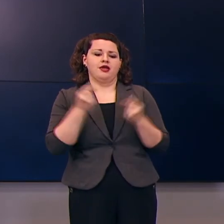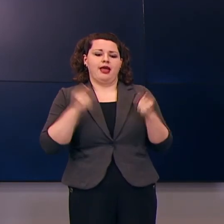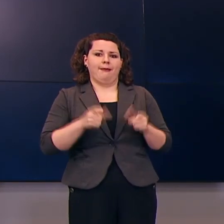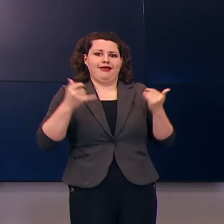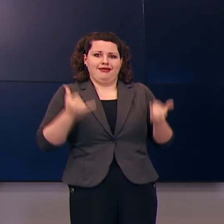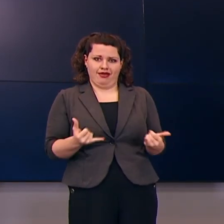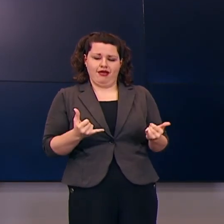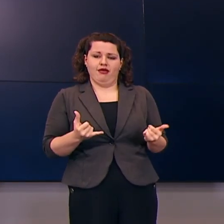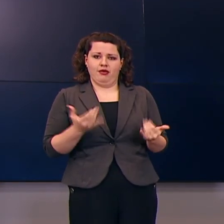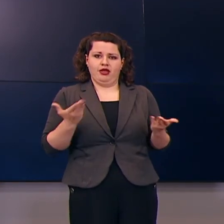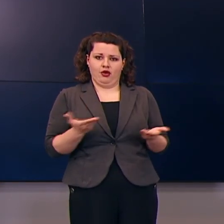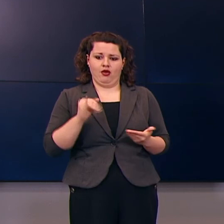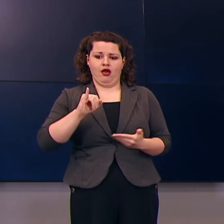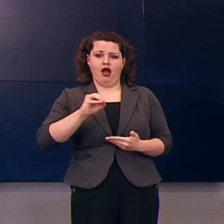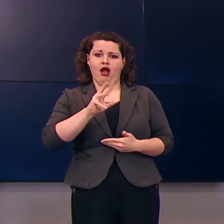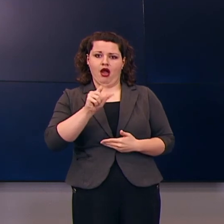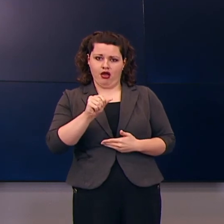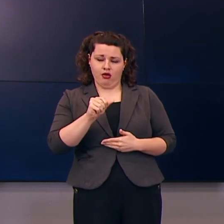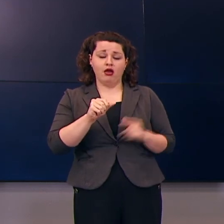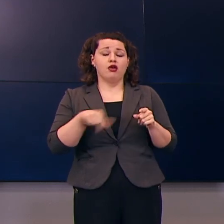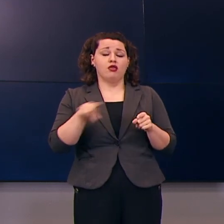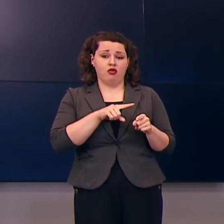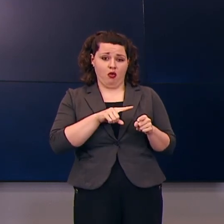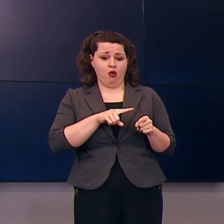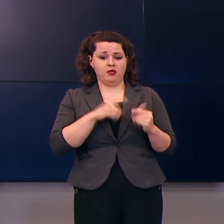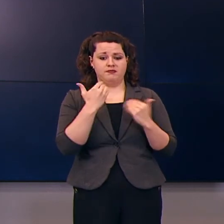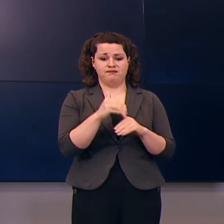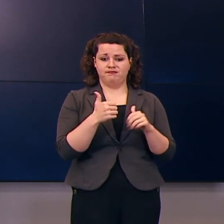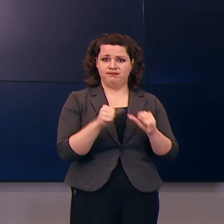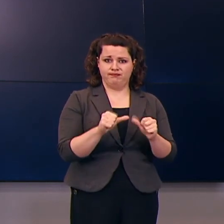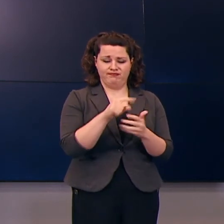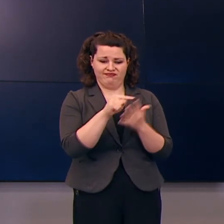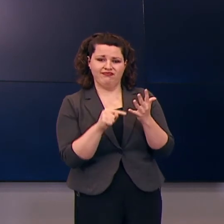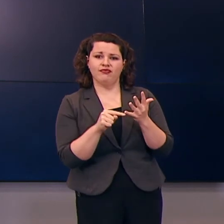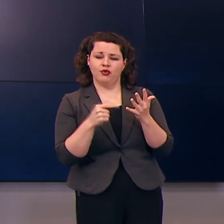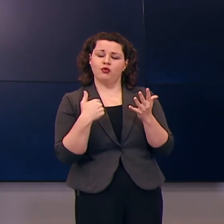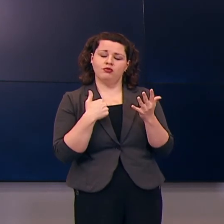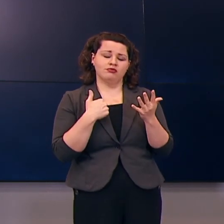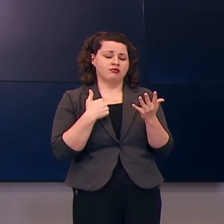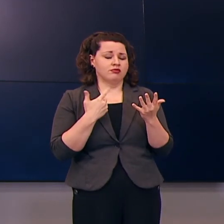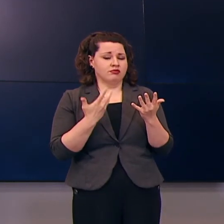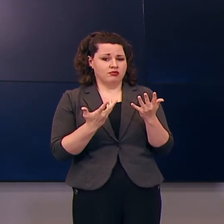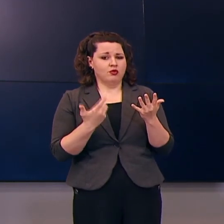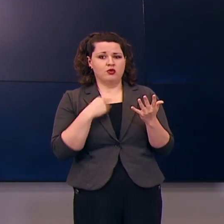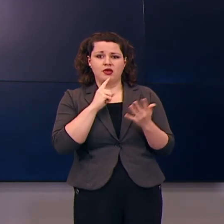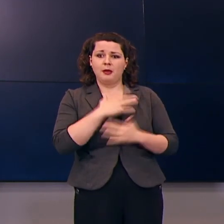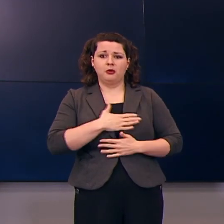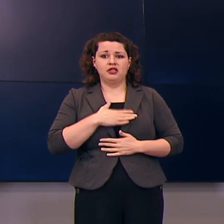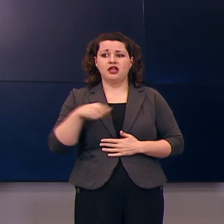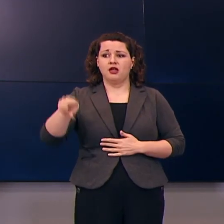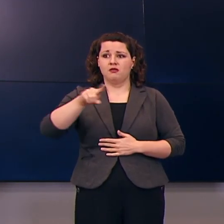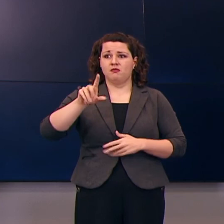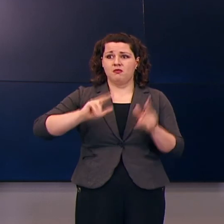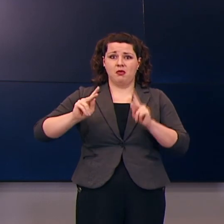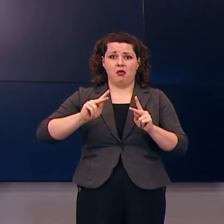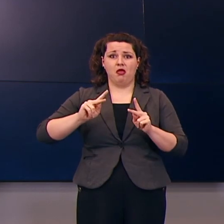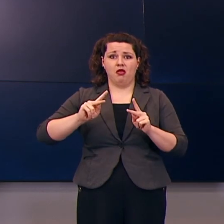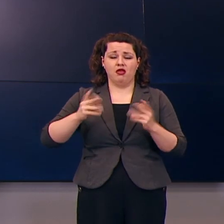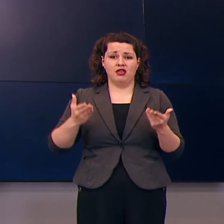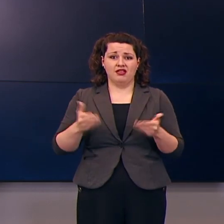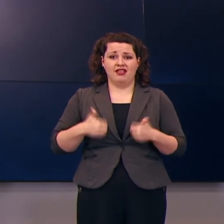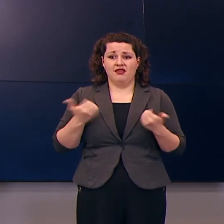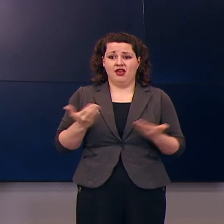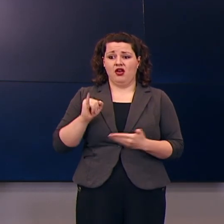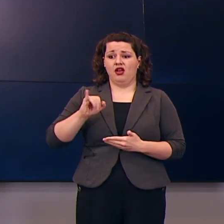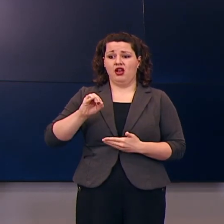here in Iowa, the mitigation efforts that have been taken. And so we just really appreciate Iowans taking